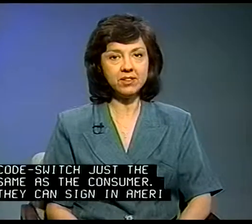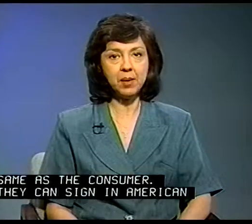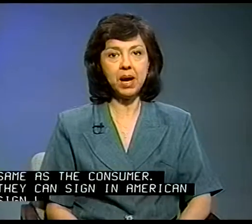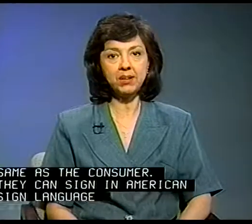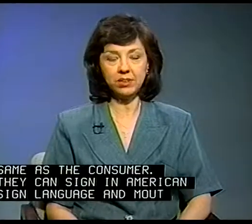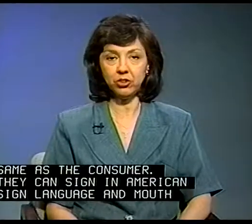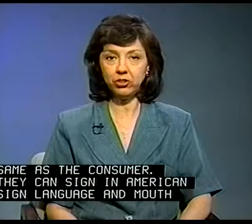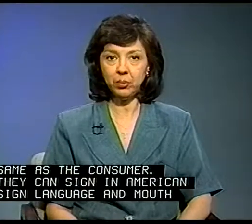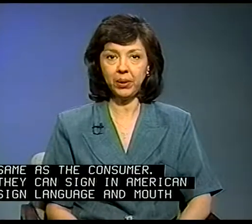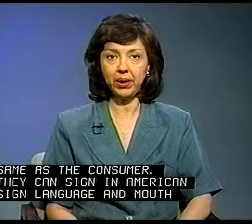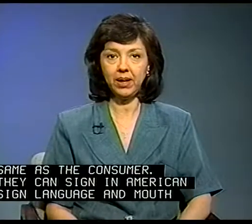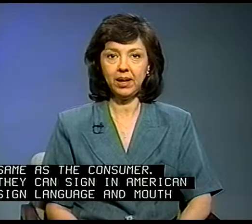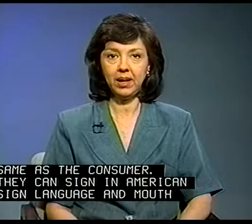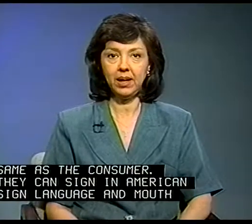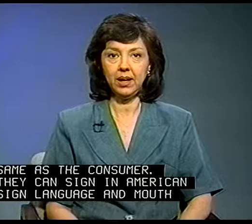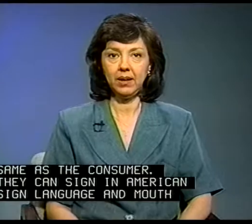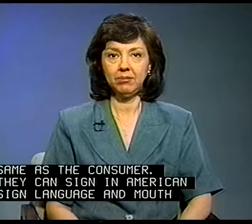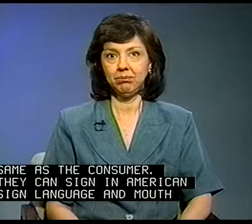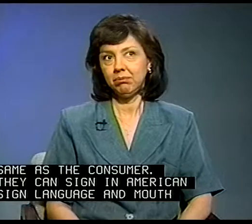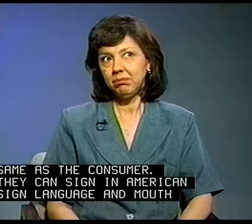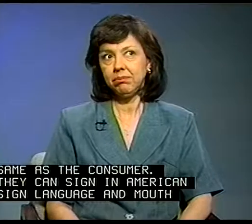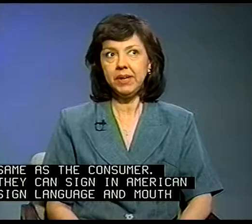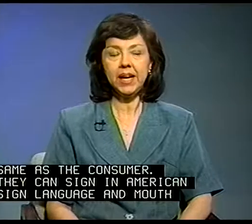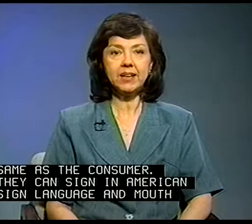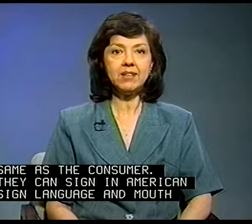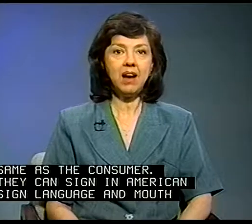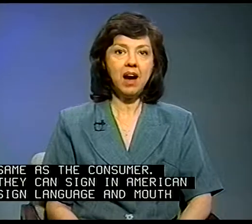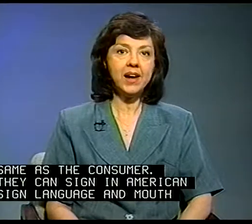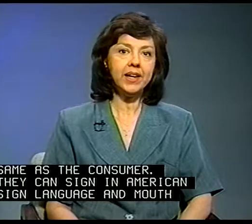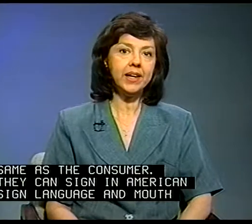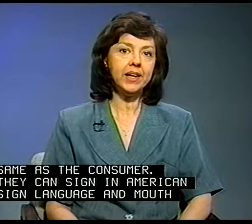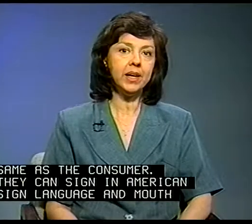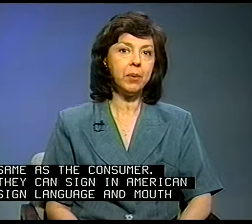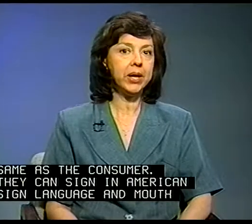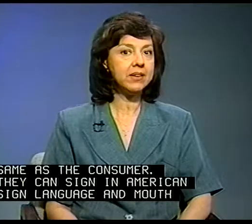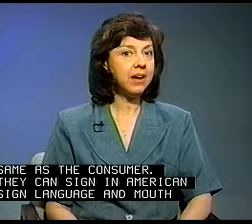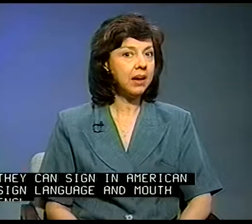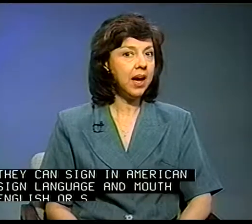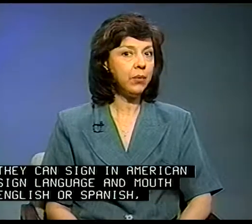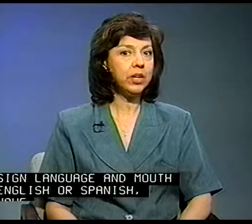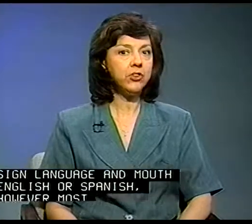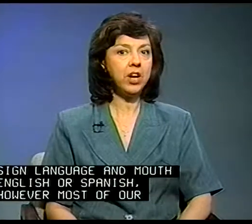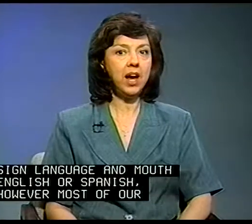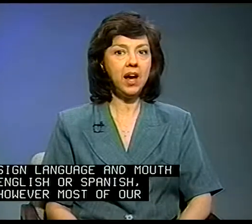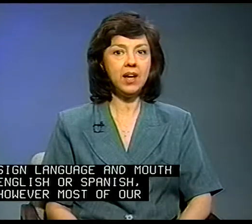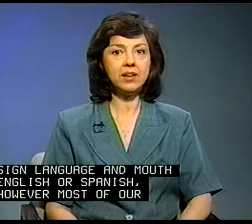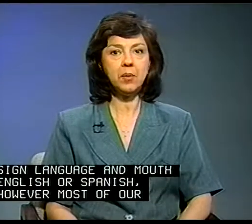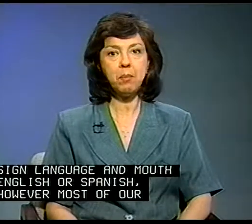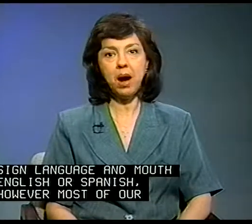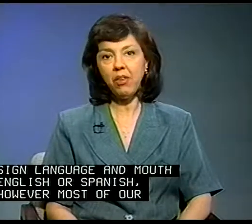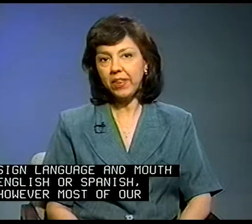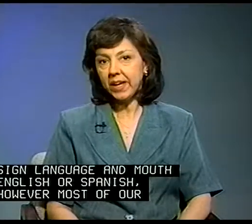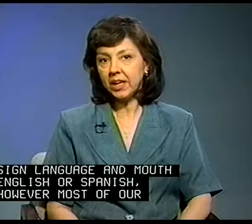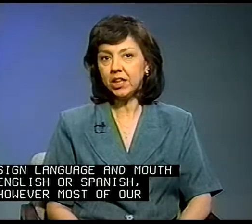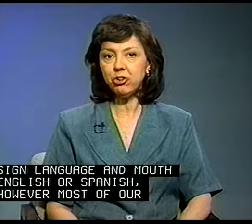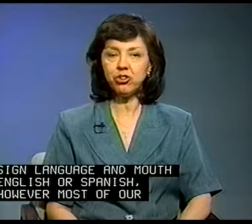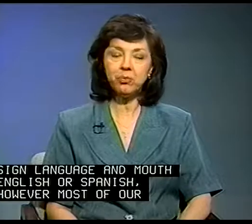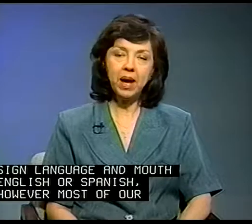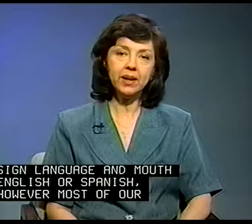same as the consumer. They could sign in American Sign Language and mouth English or